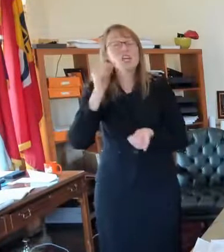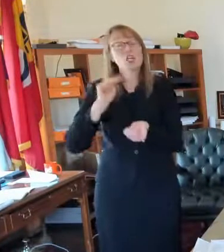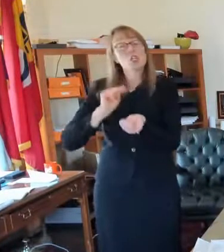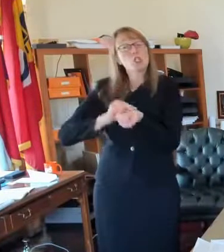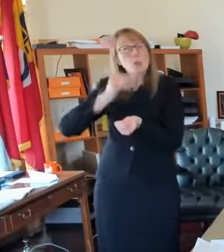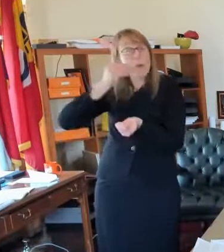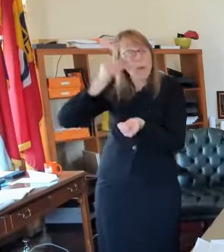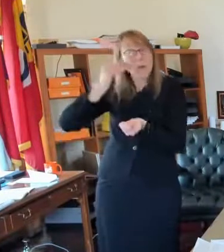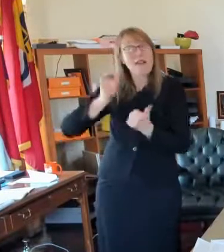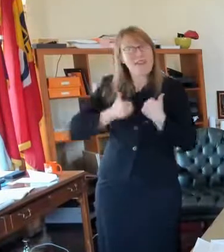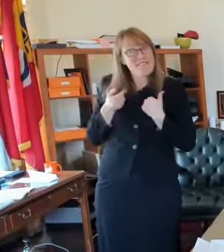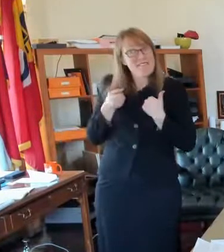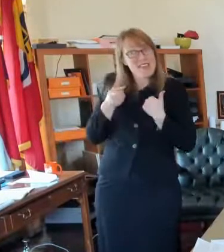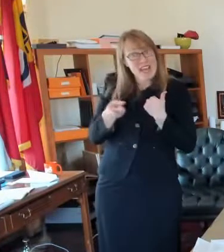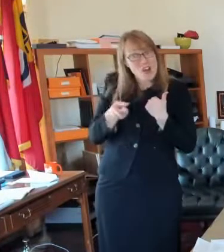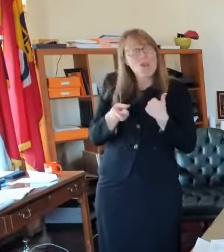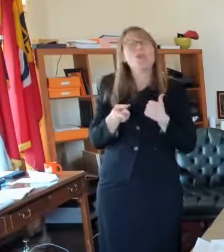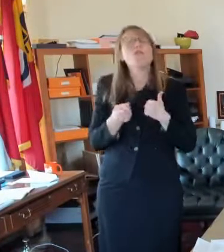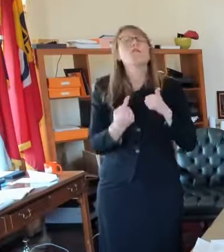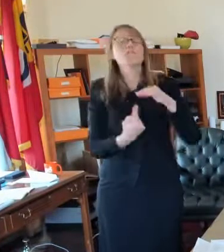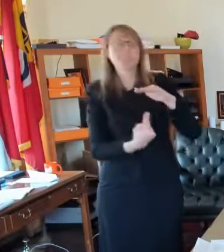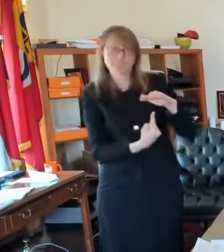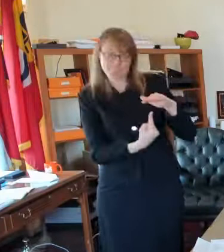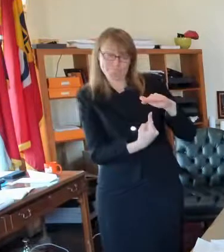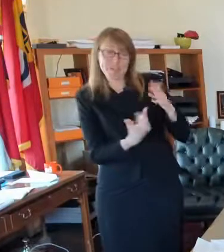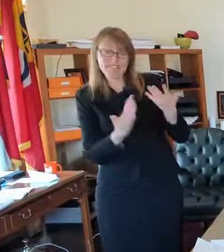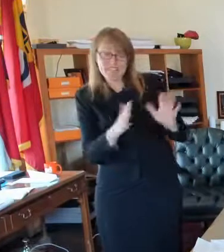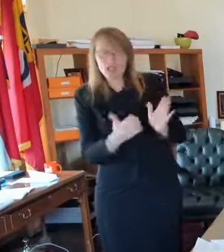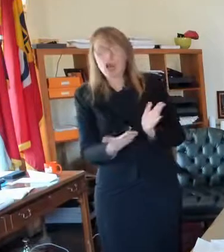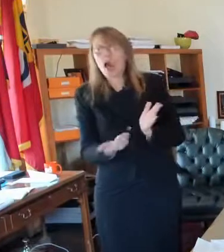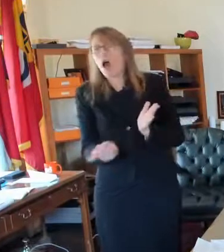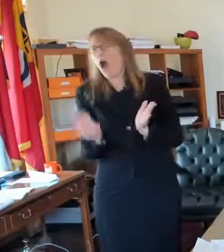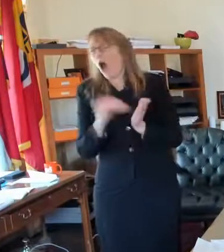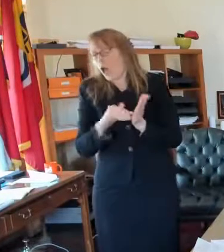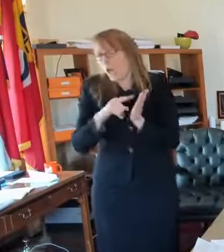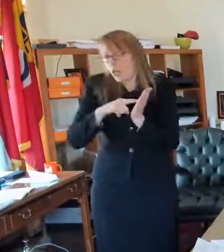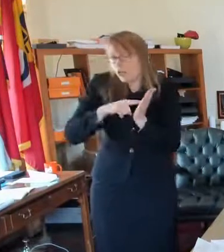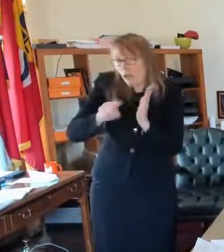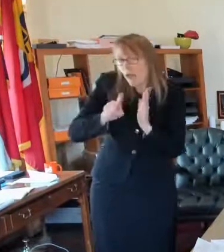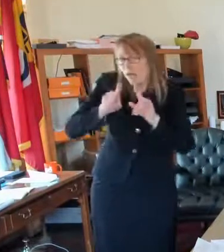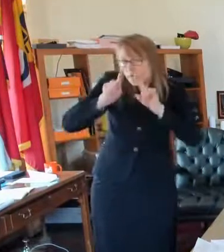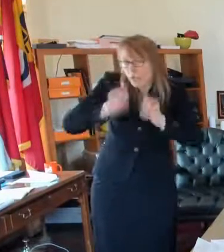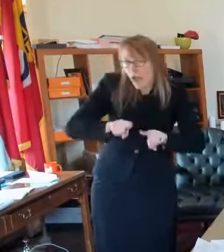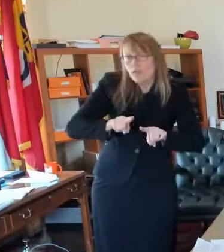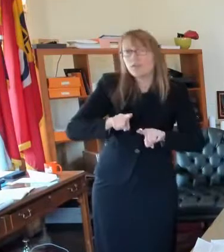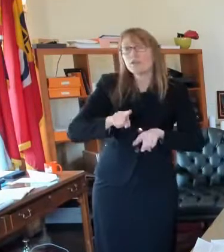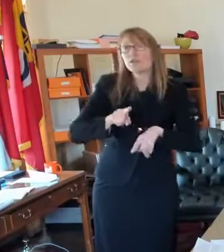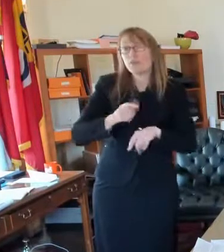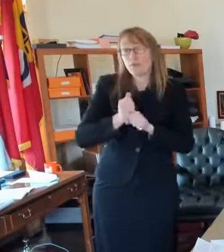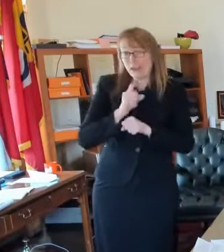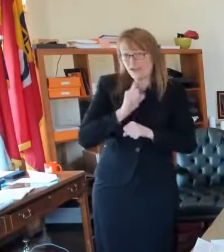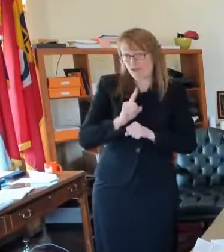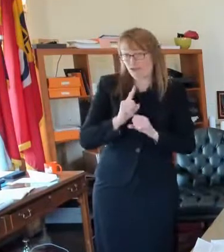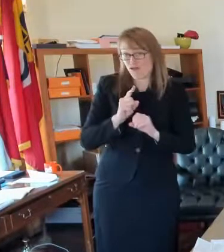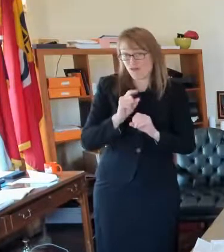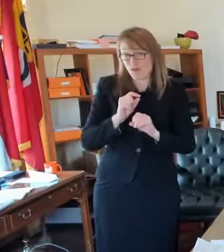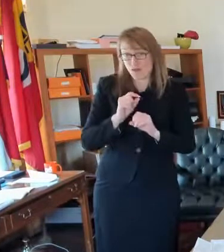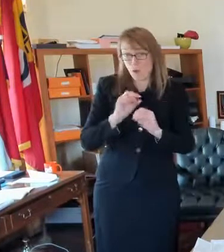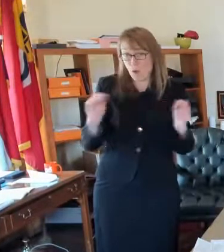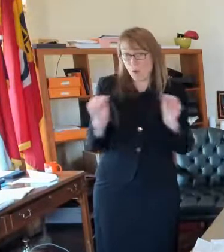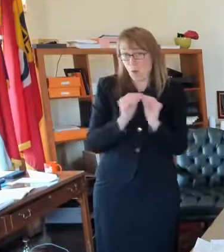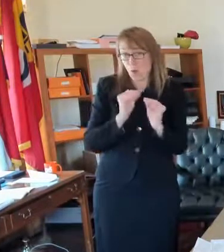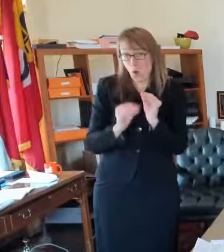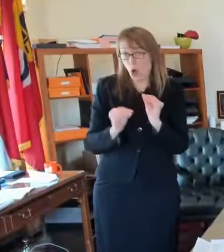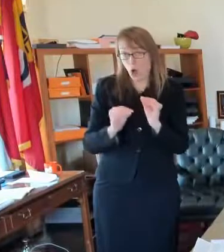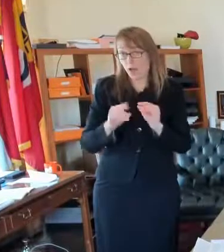retested if they're living in a group situation, just to make sure that they don't continue to be positive. So I'm not